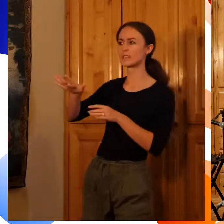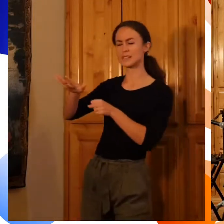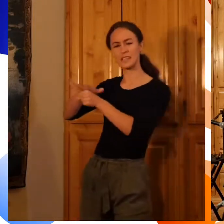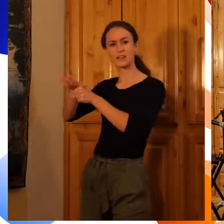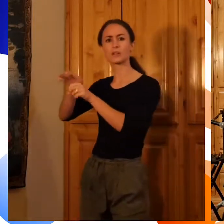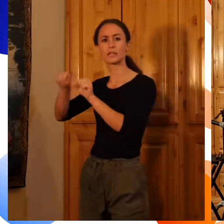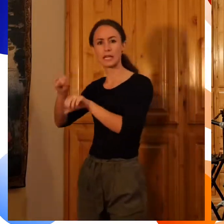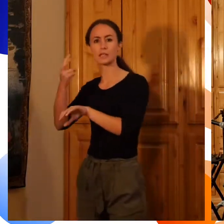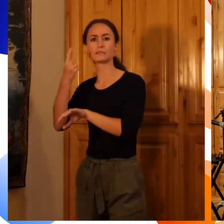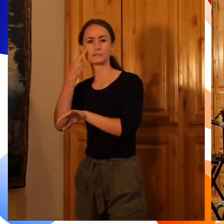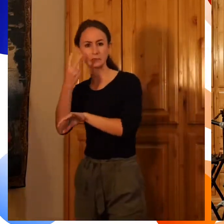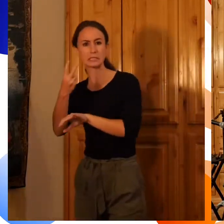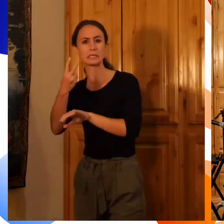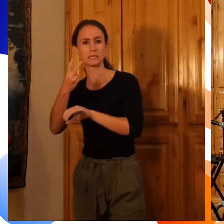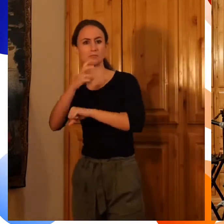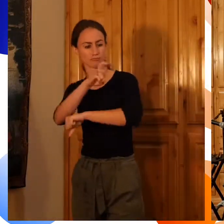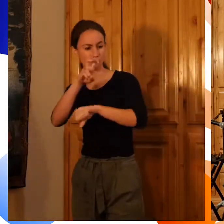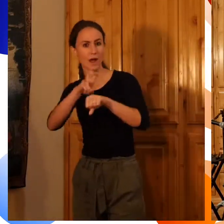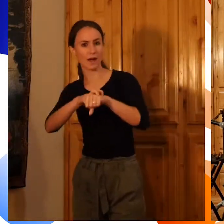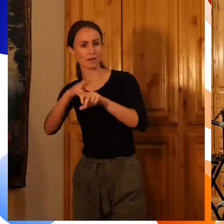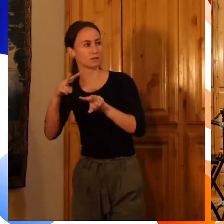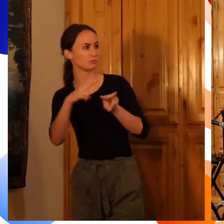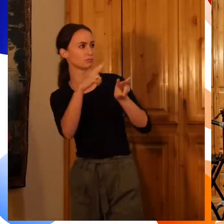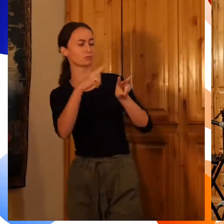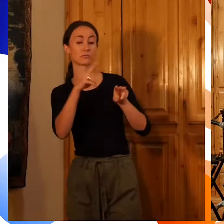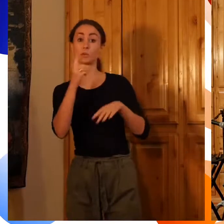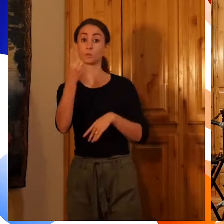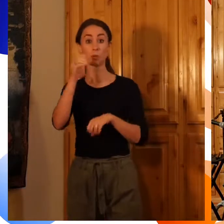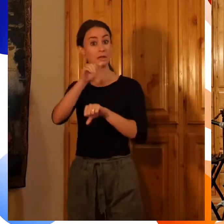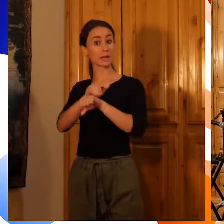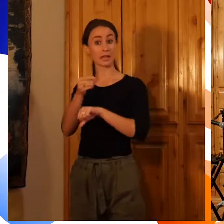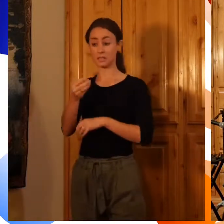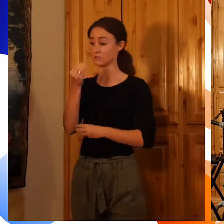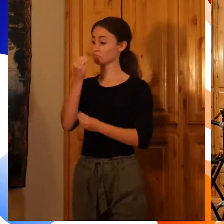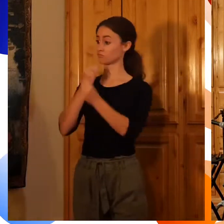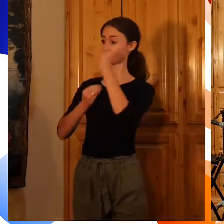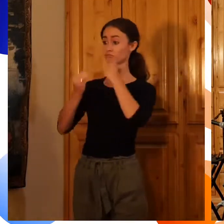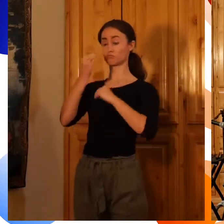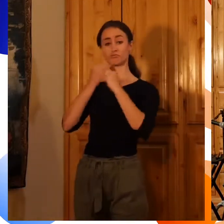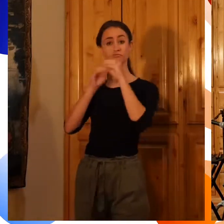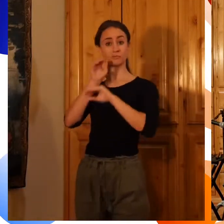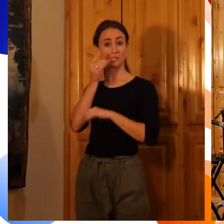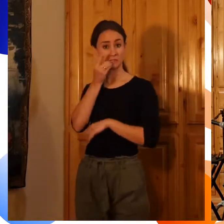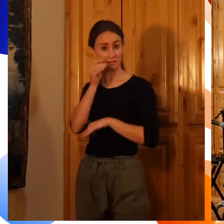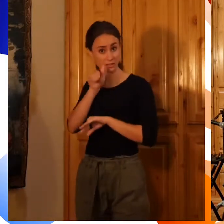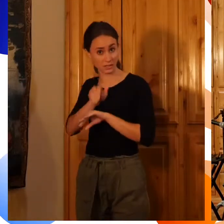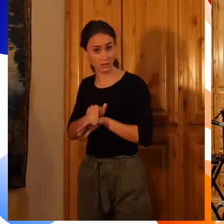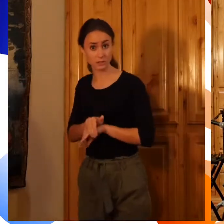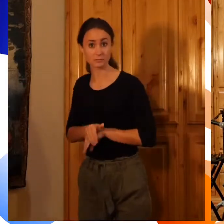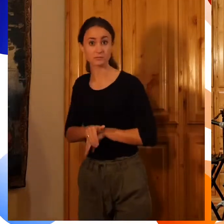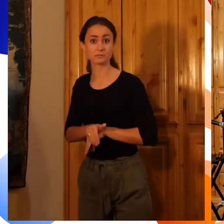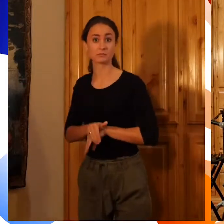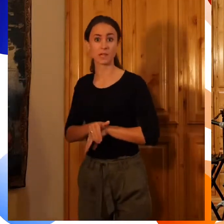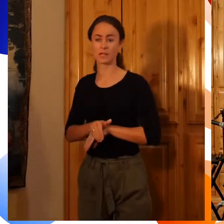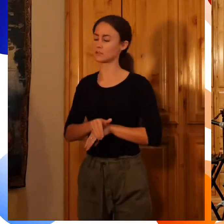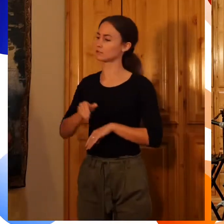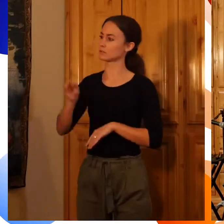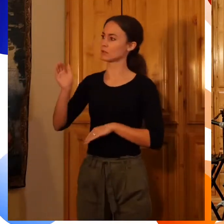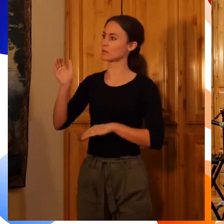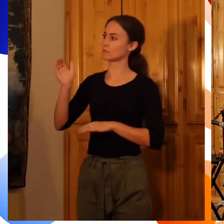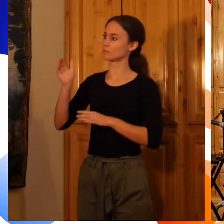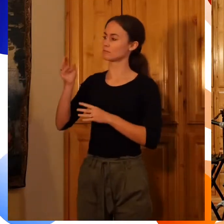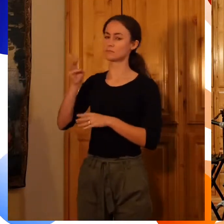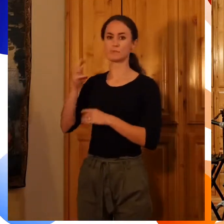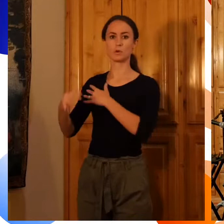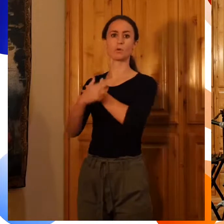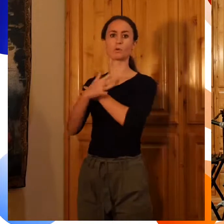And that night he ate his supper, and the moon rose over the peaks in the east. And when it did so, Donald